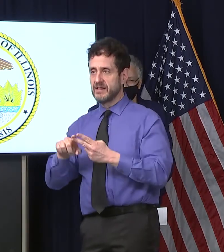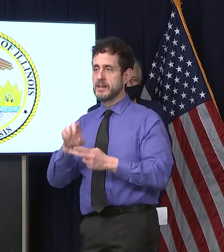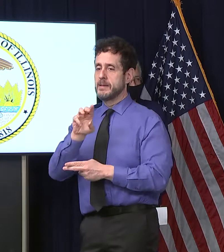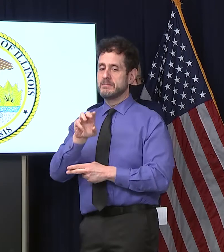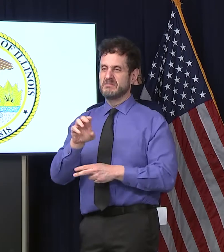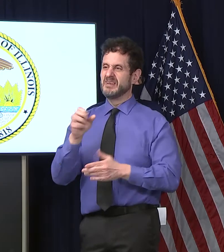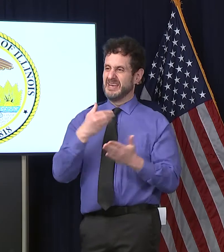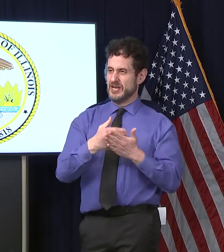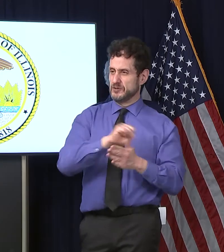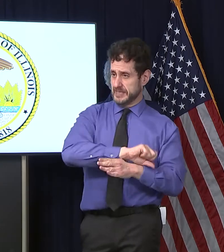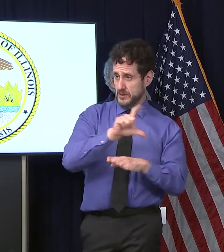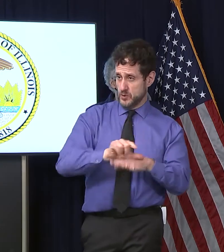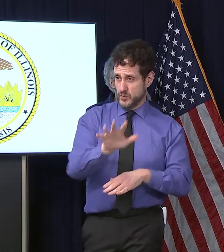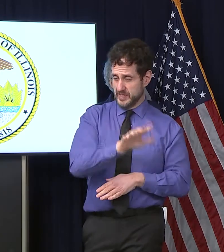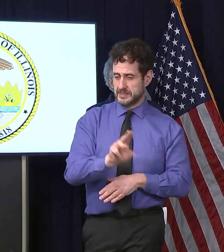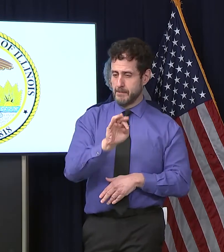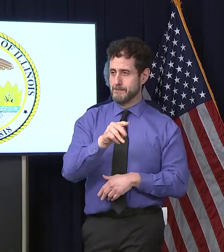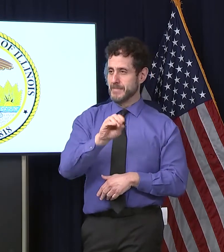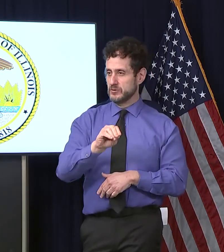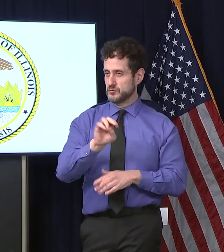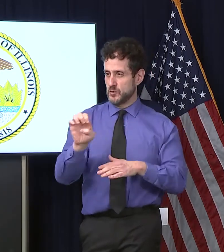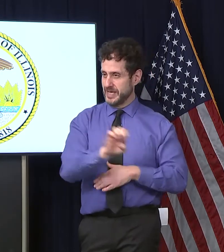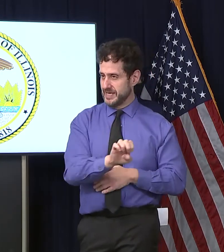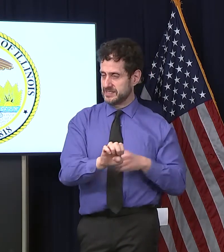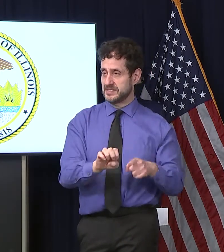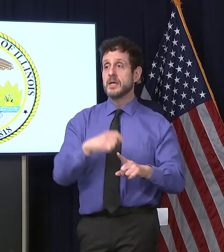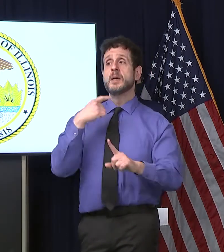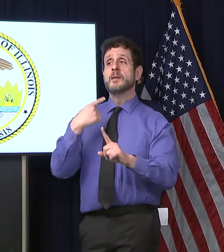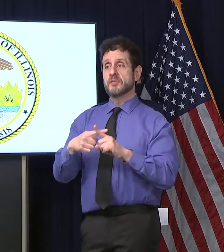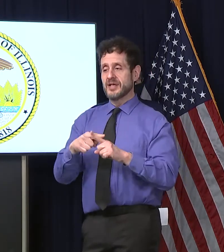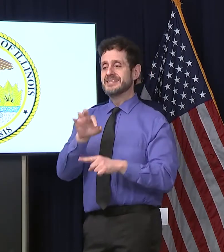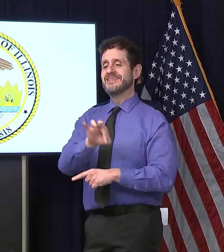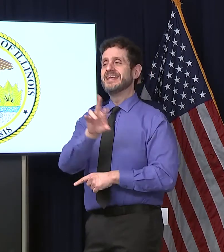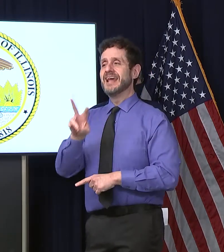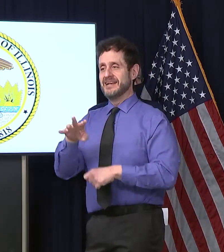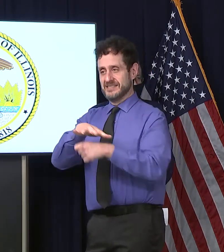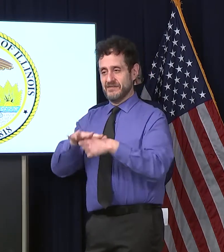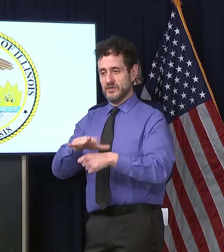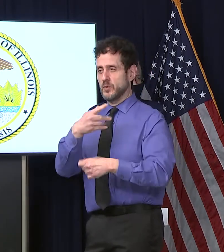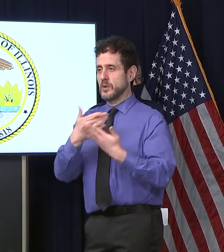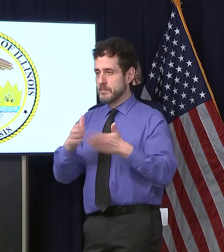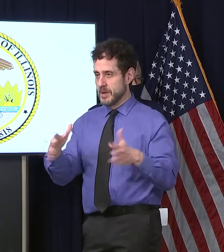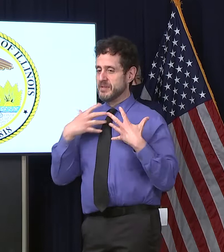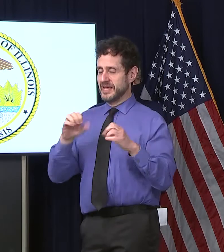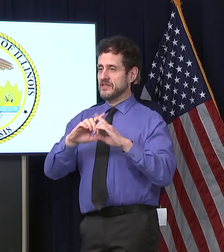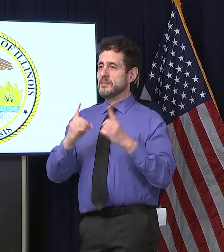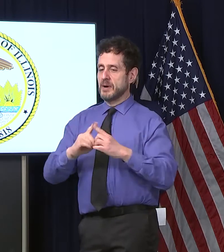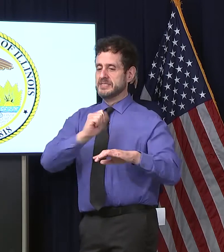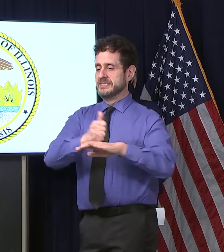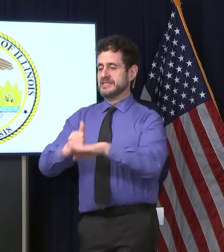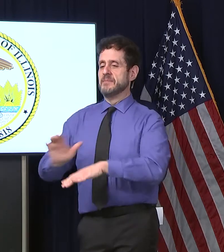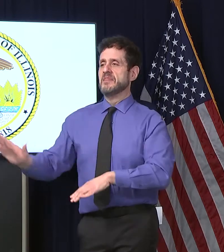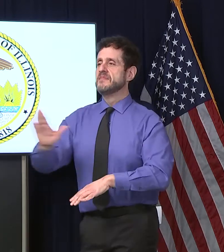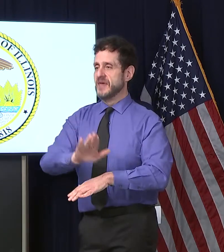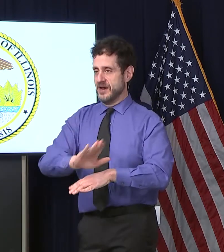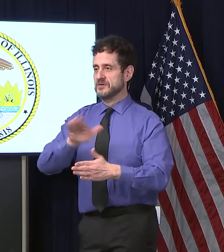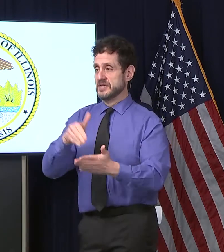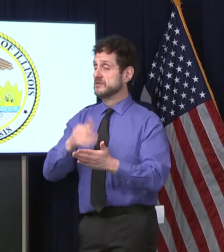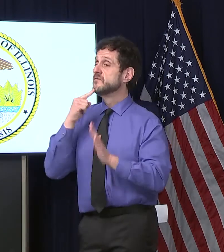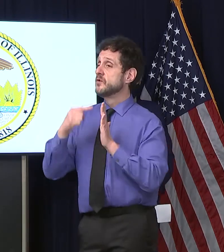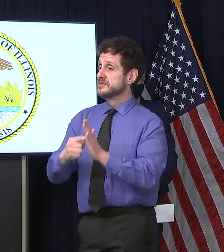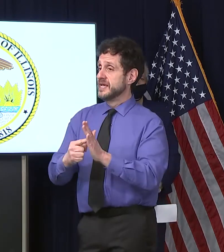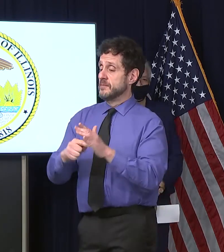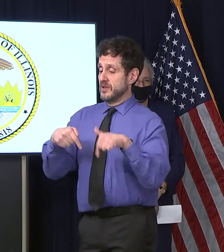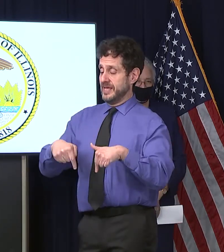top of mass vaccination sites operated by our 97 local public health departments, like at the Malcolm X